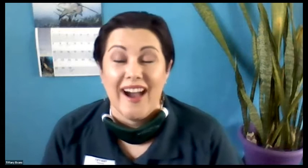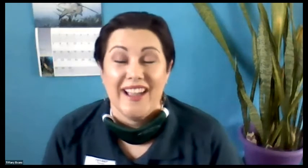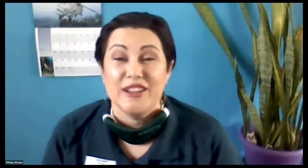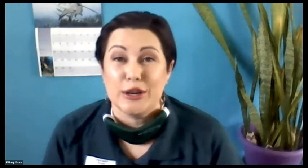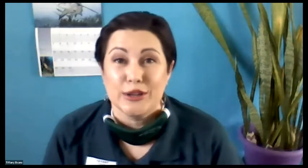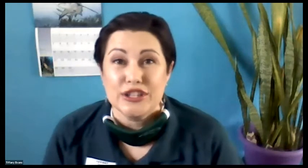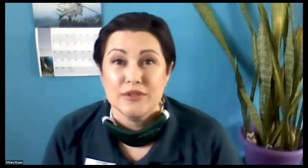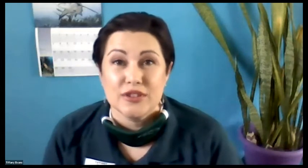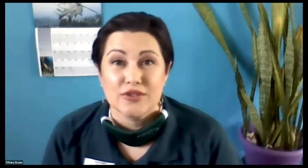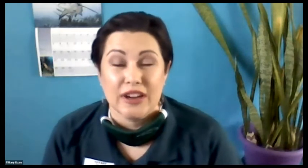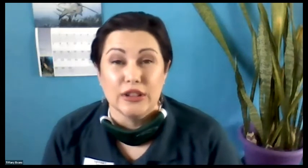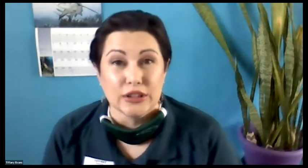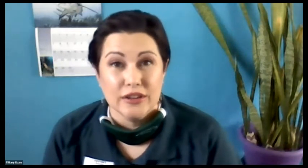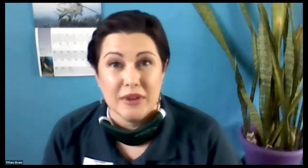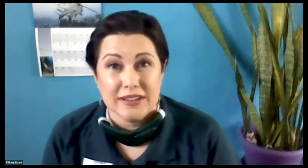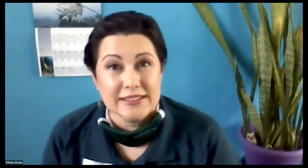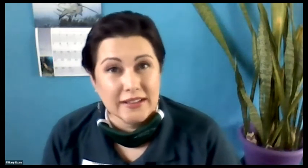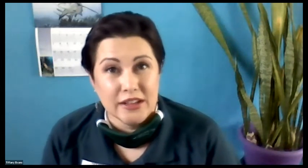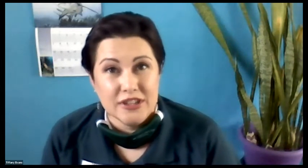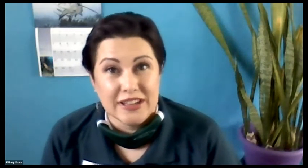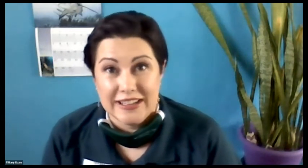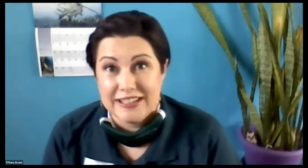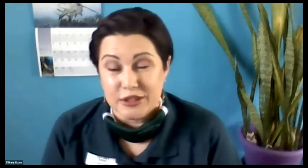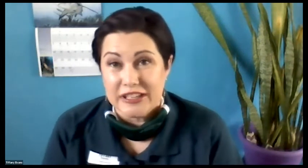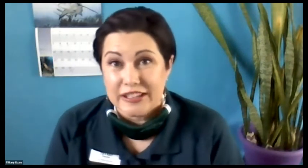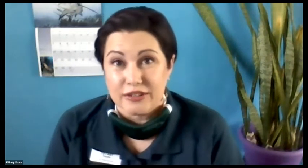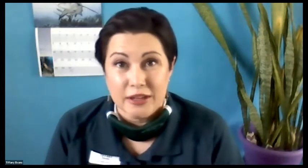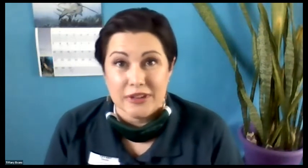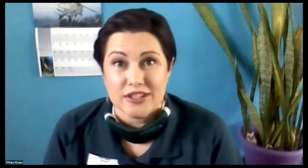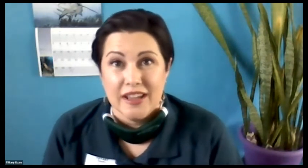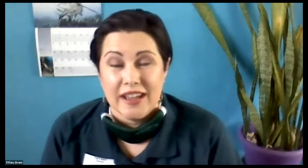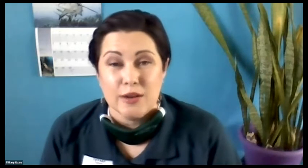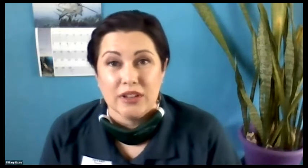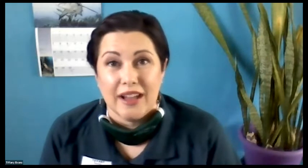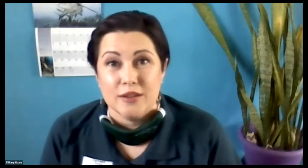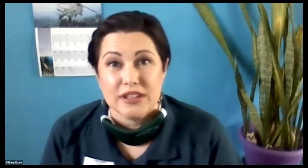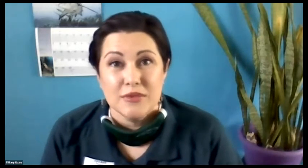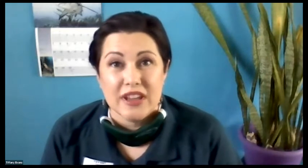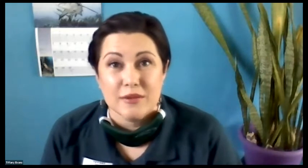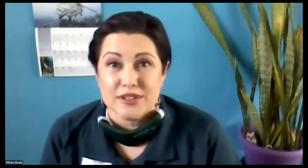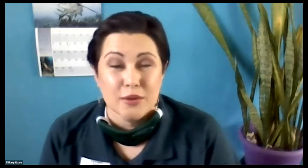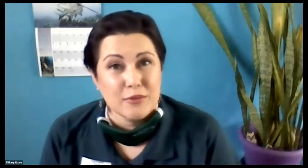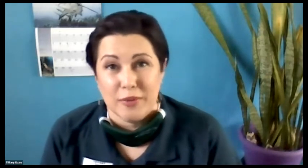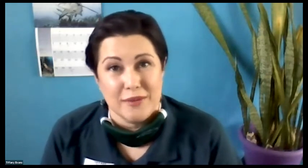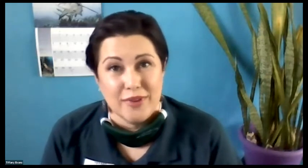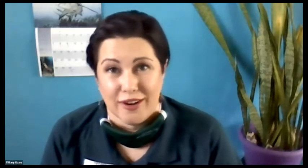highly encourage you to try to learn American Sign Language. It is learning another language and will allow you to communicate with so many more people in our